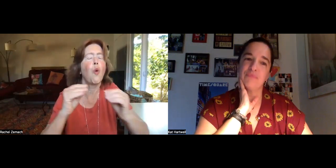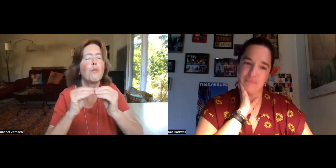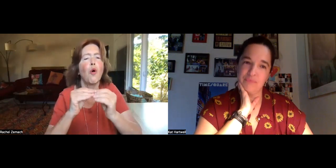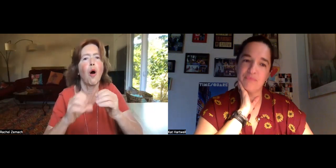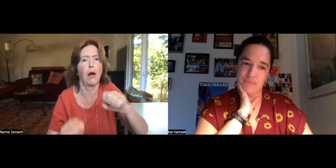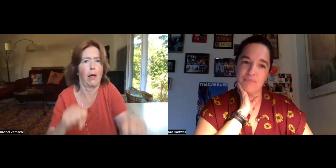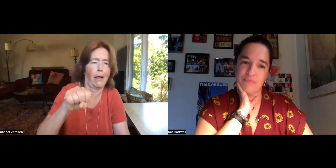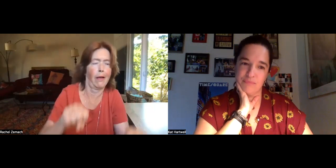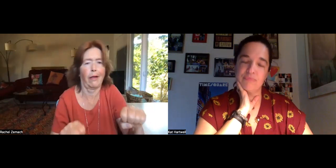More